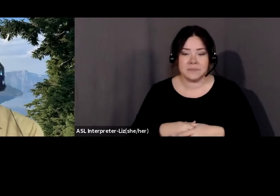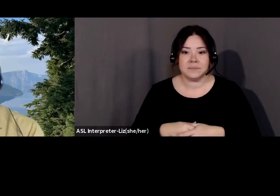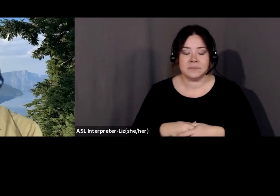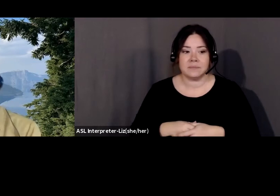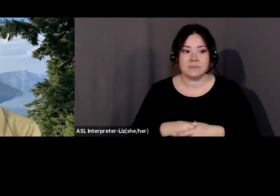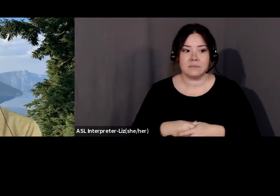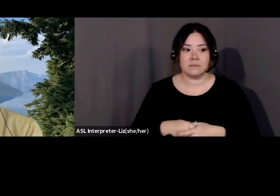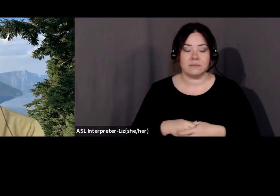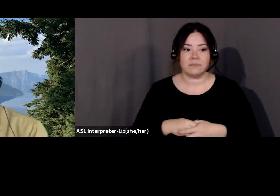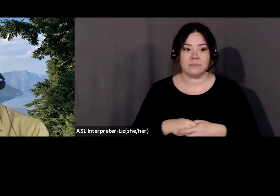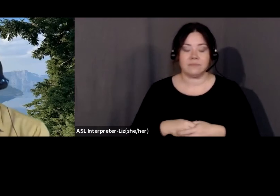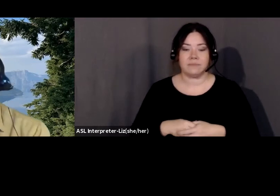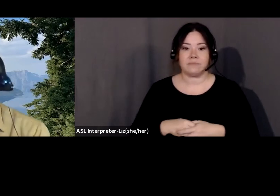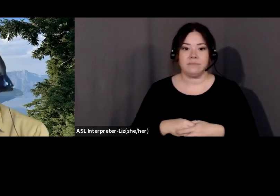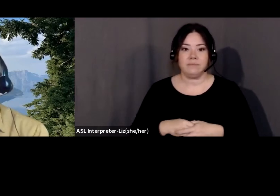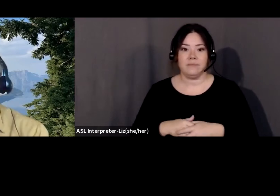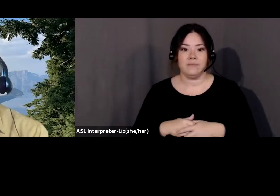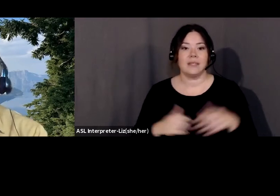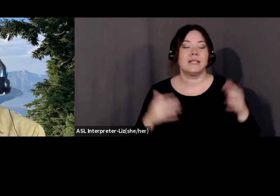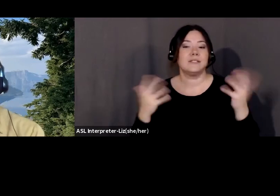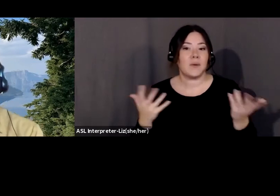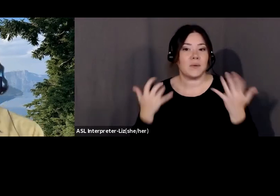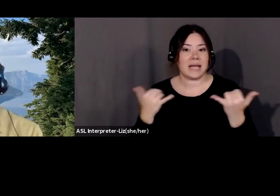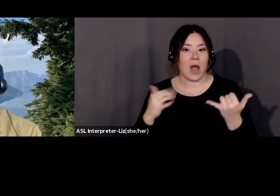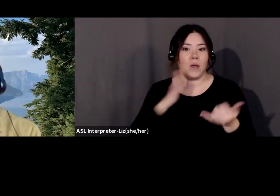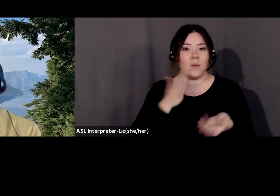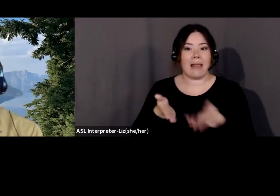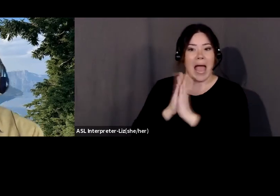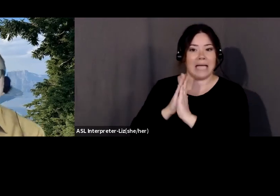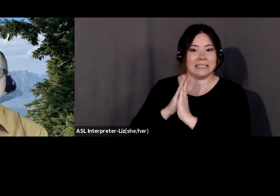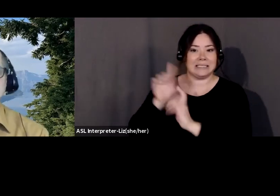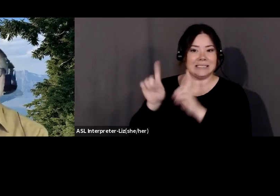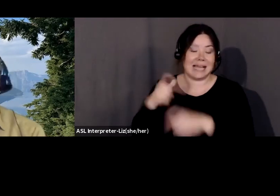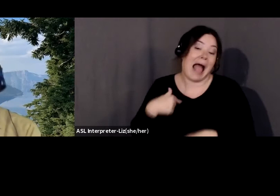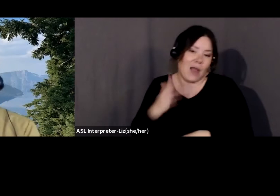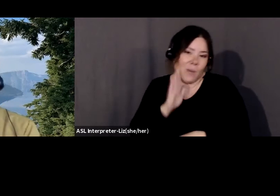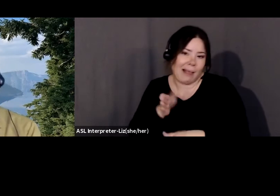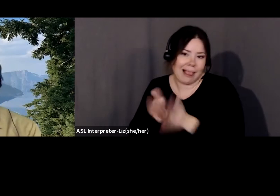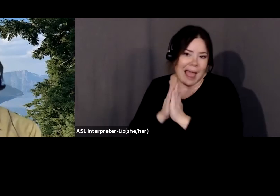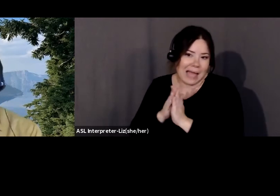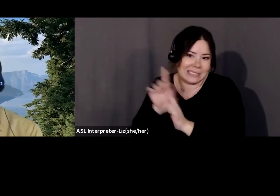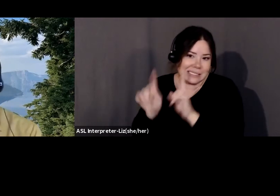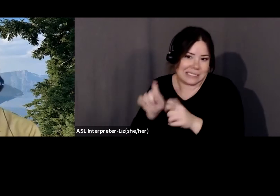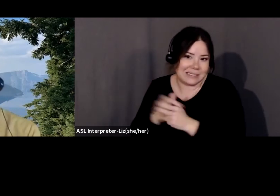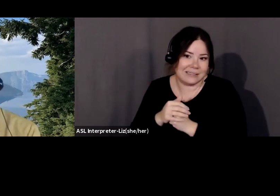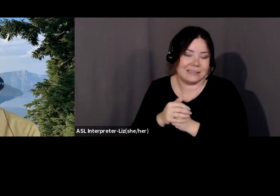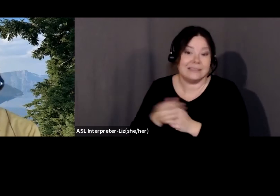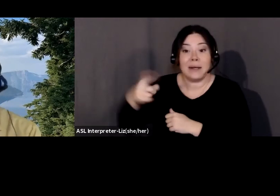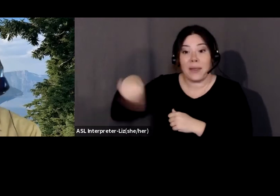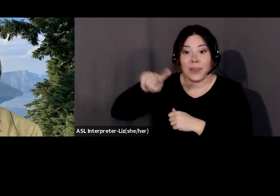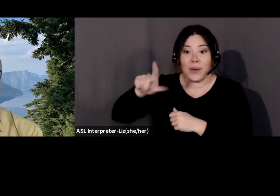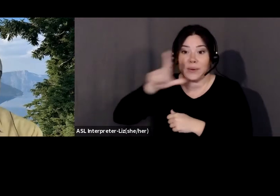So we're going to ask some questions. I'm going to ask some questions, I should say, of those that are on the